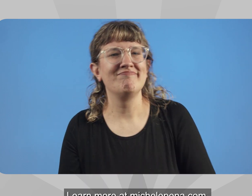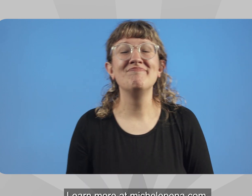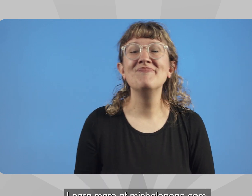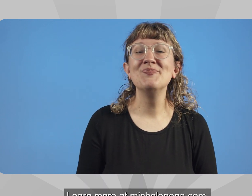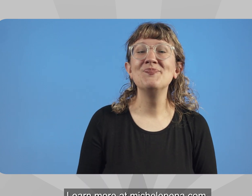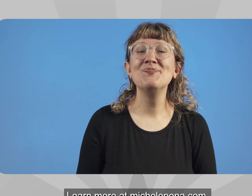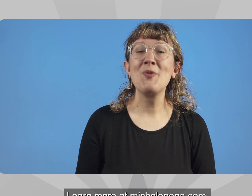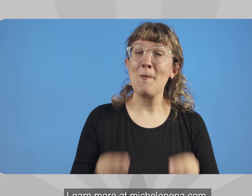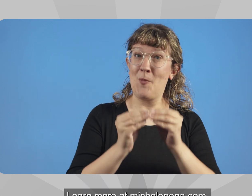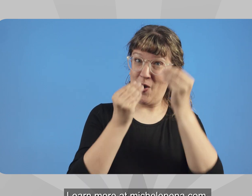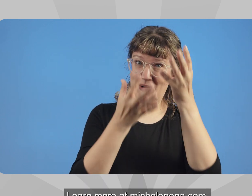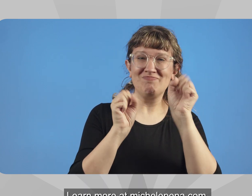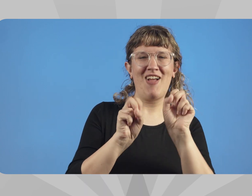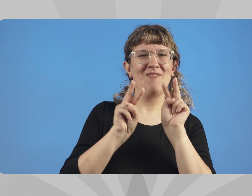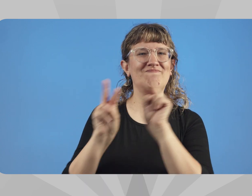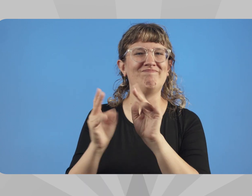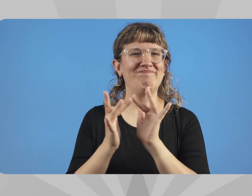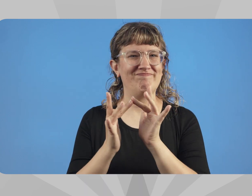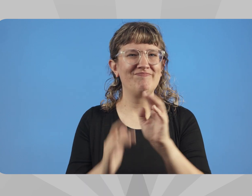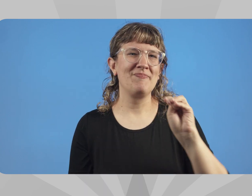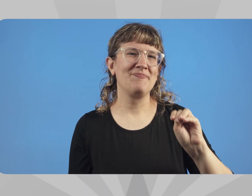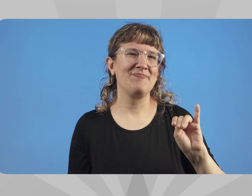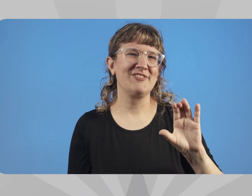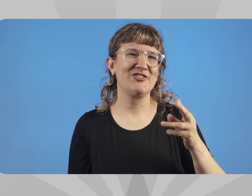at michelepena.com.